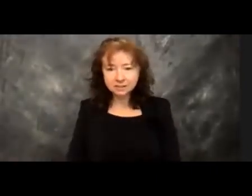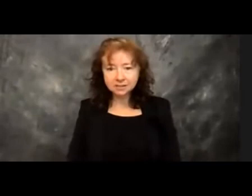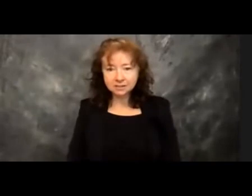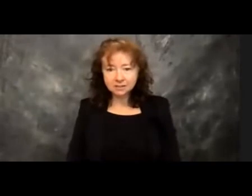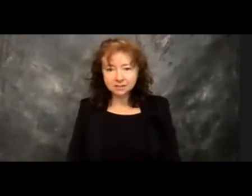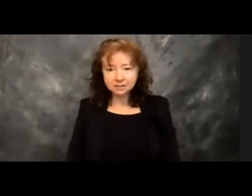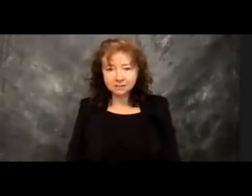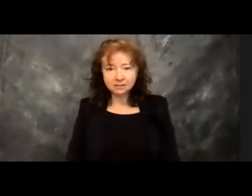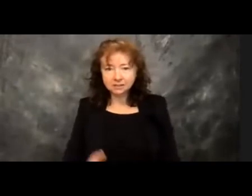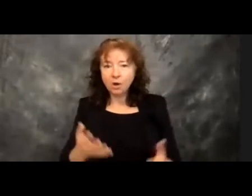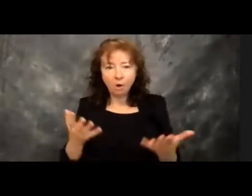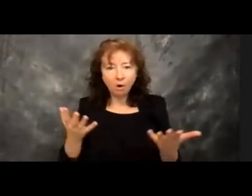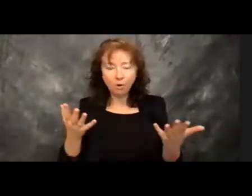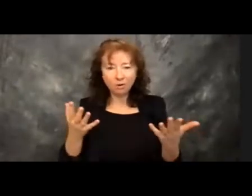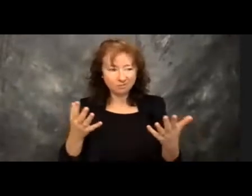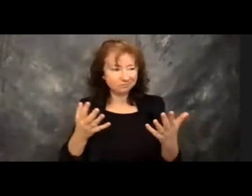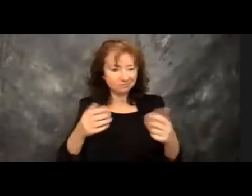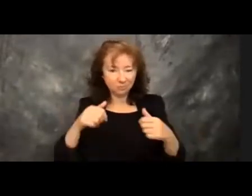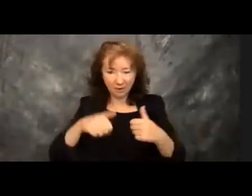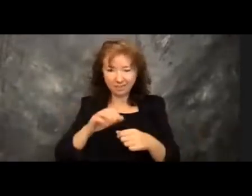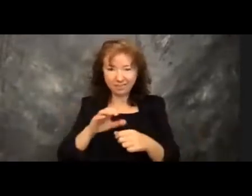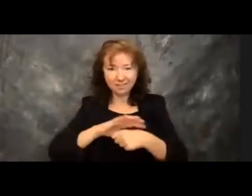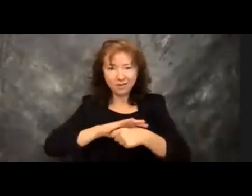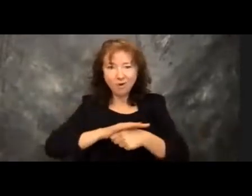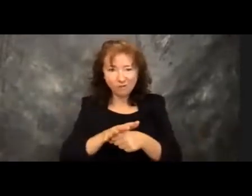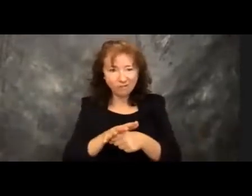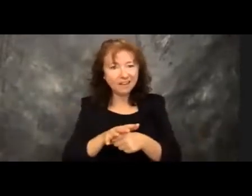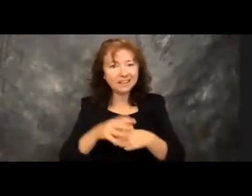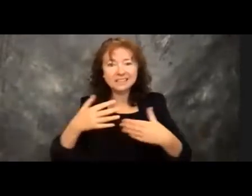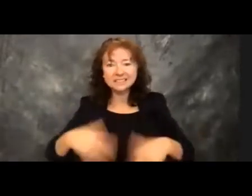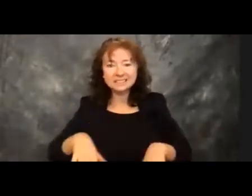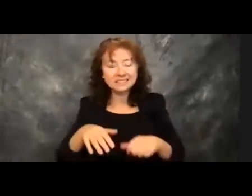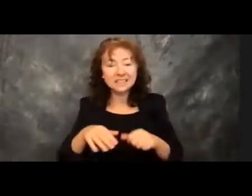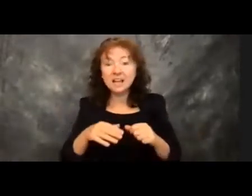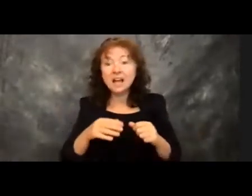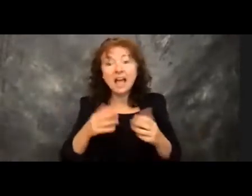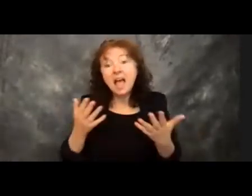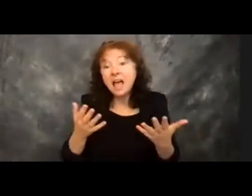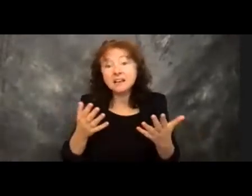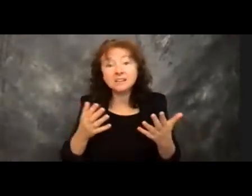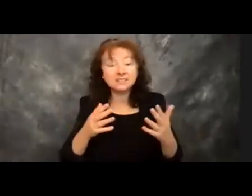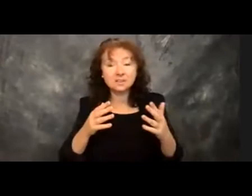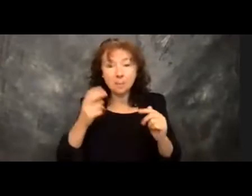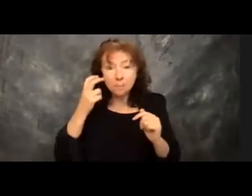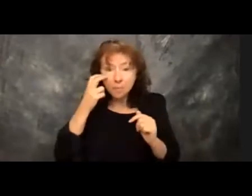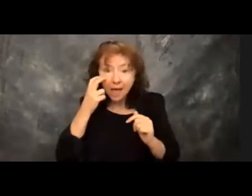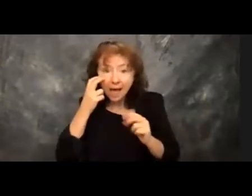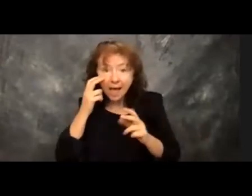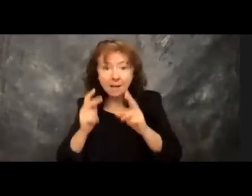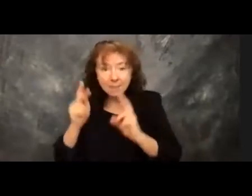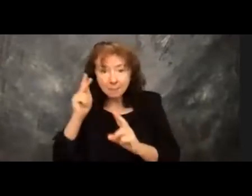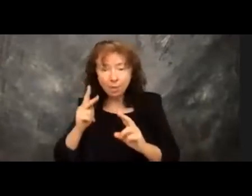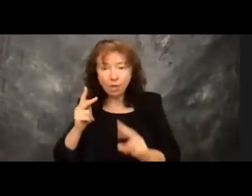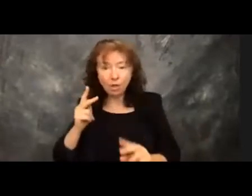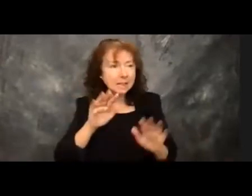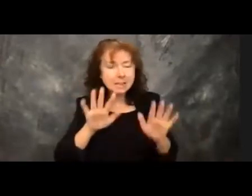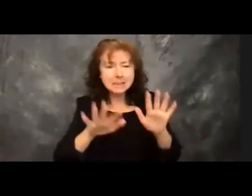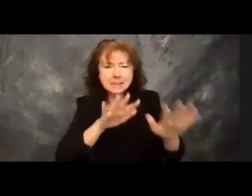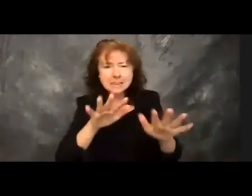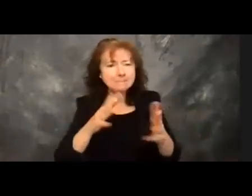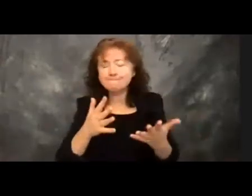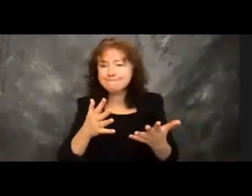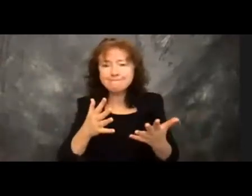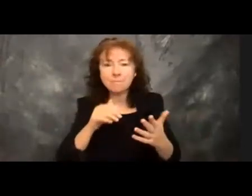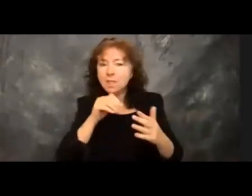generally, like during this pandemic, because many places are not accessible and blind people often have to use a sighted guide or ask